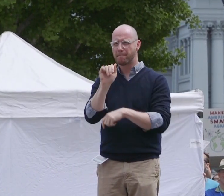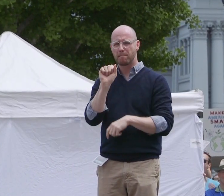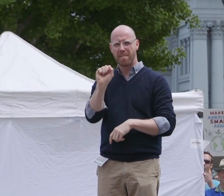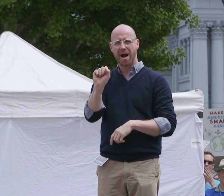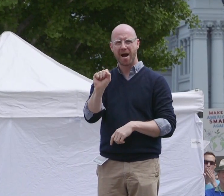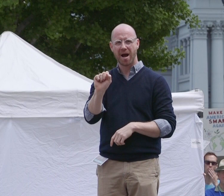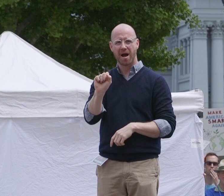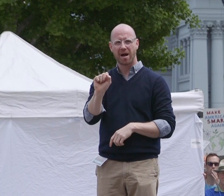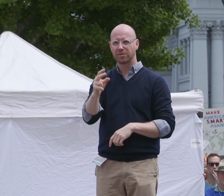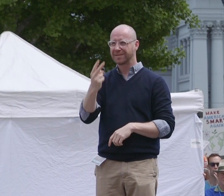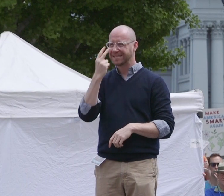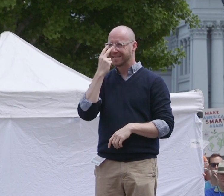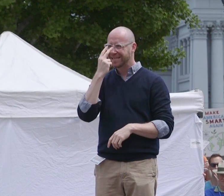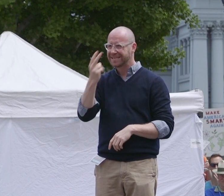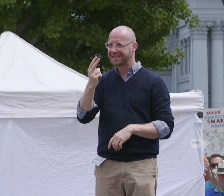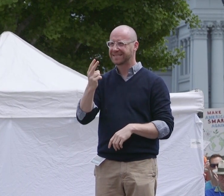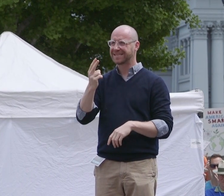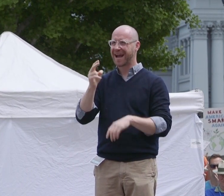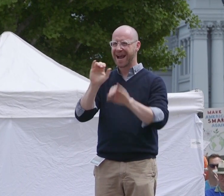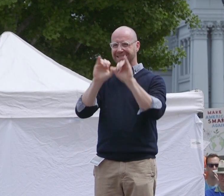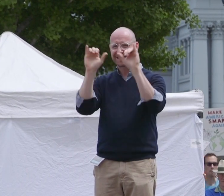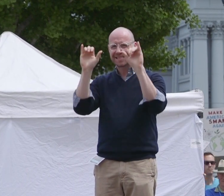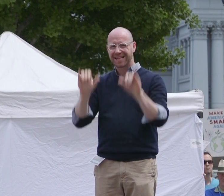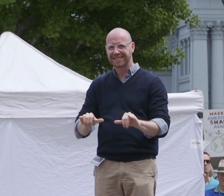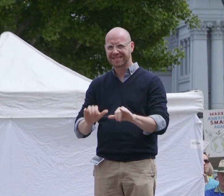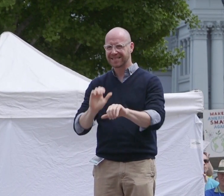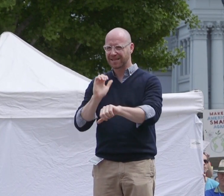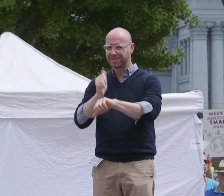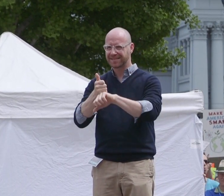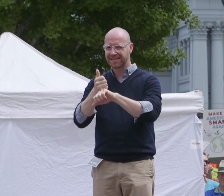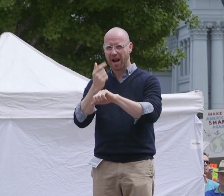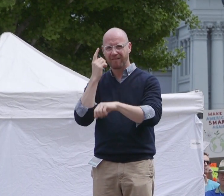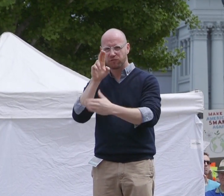institutional racism and bias and remove it.